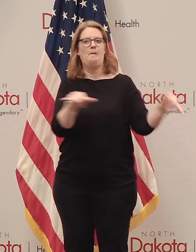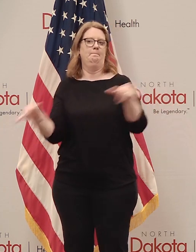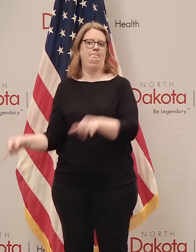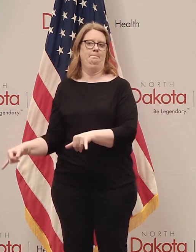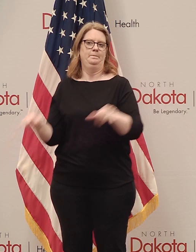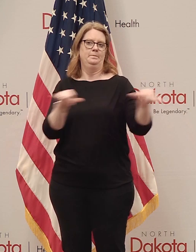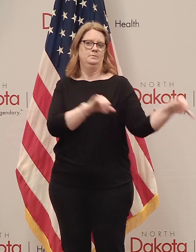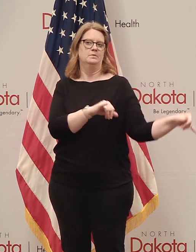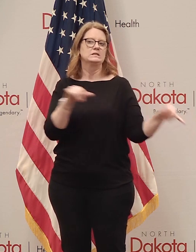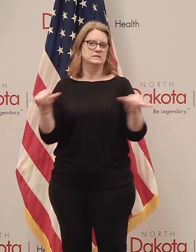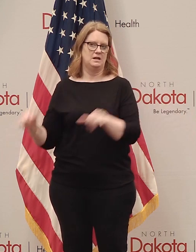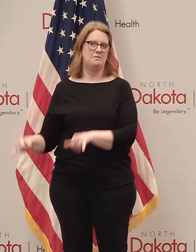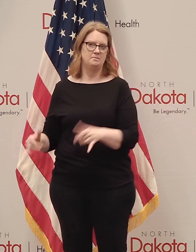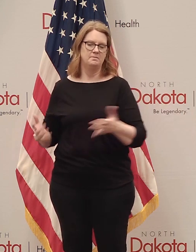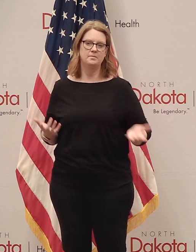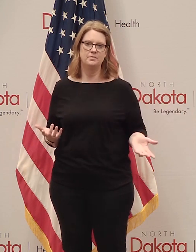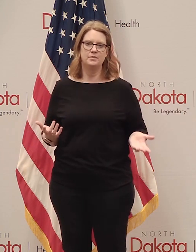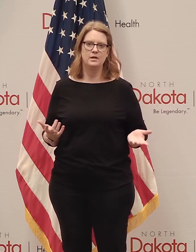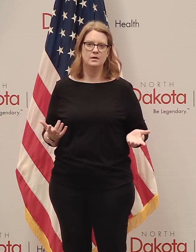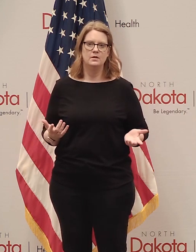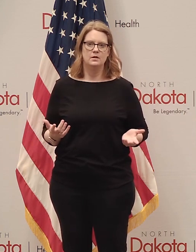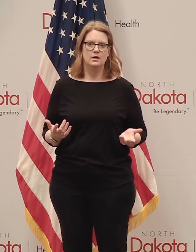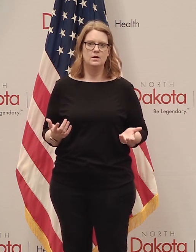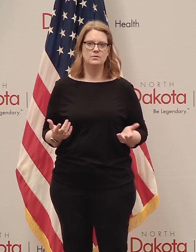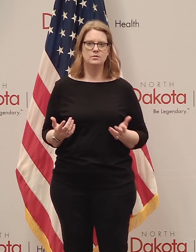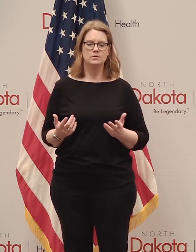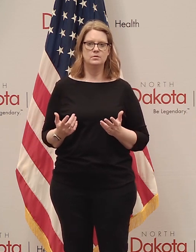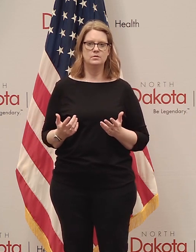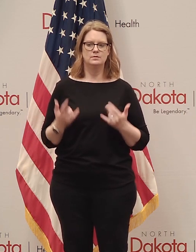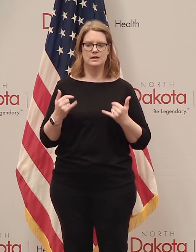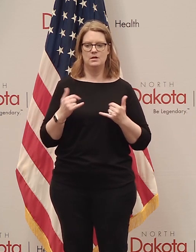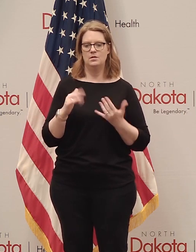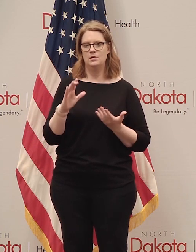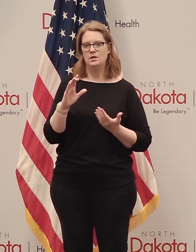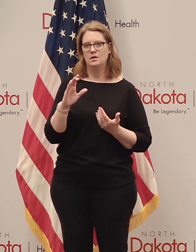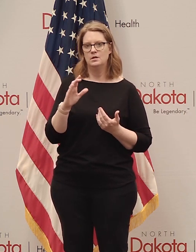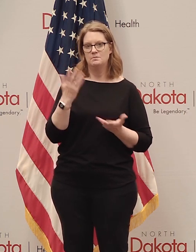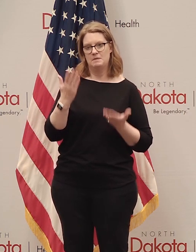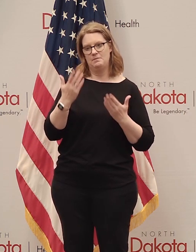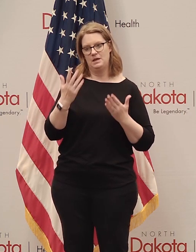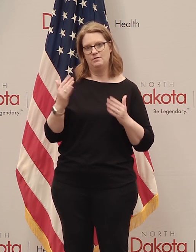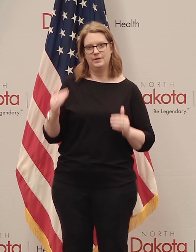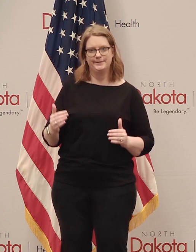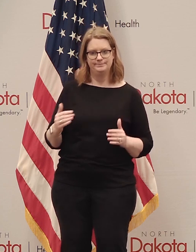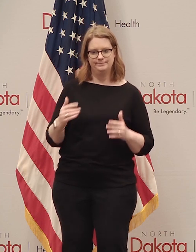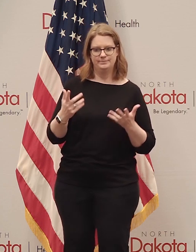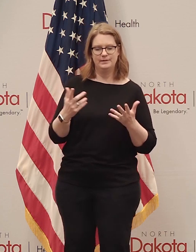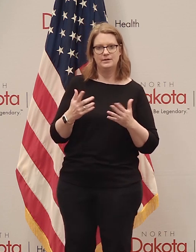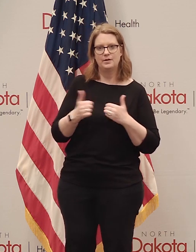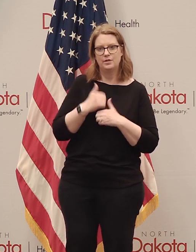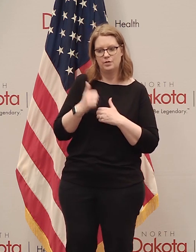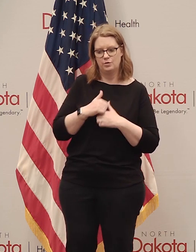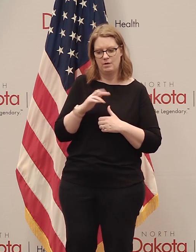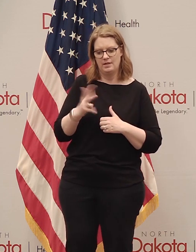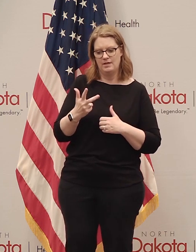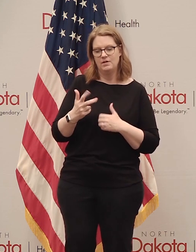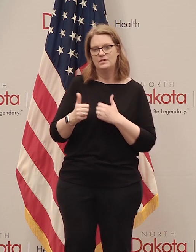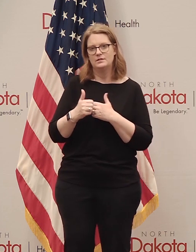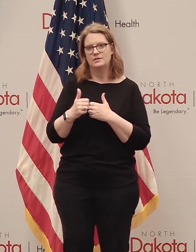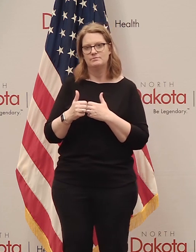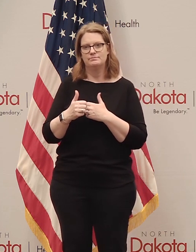confusion when we get to the level of potentially county level monitoring, as if we move from threat level 3 to threat level